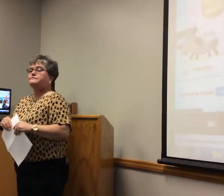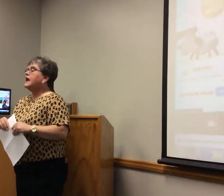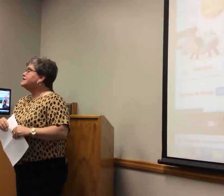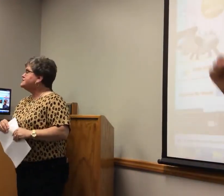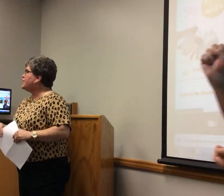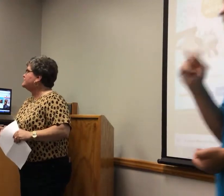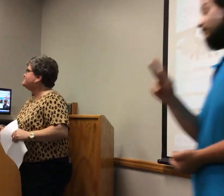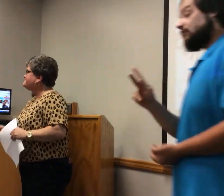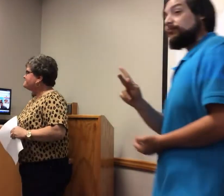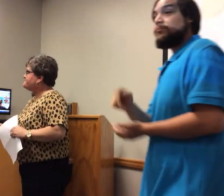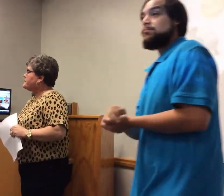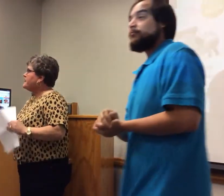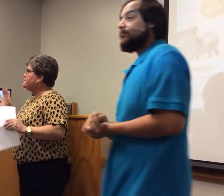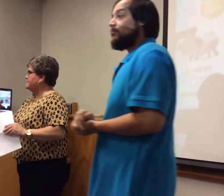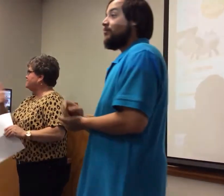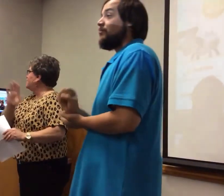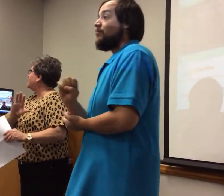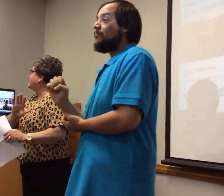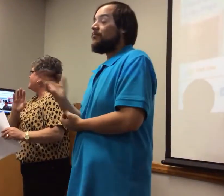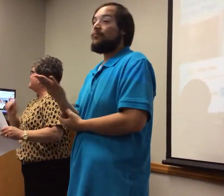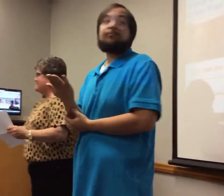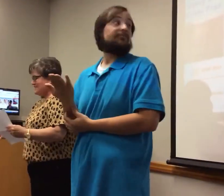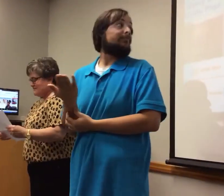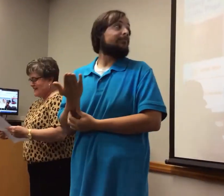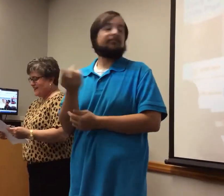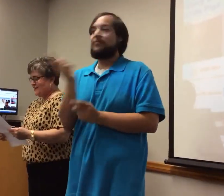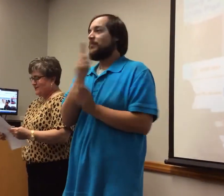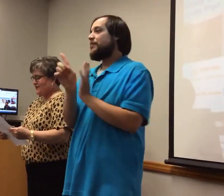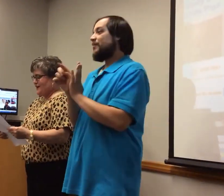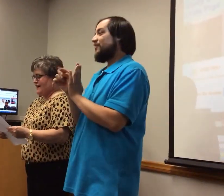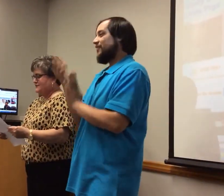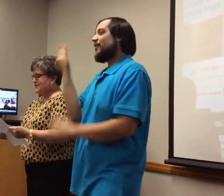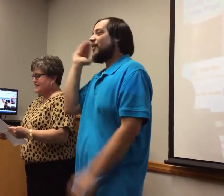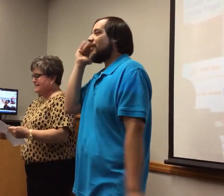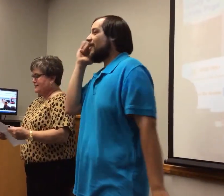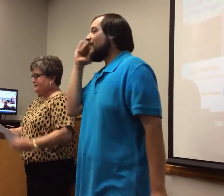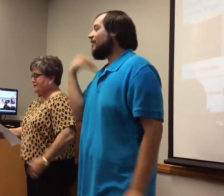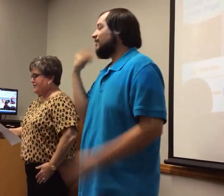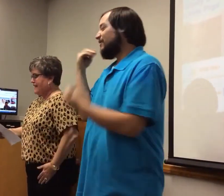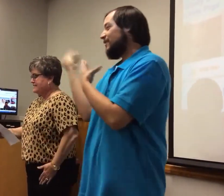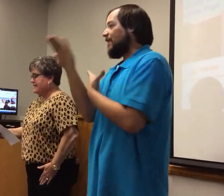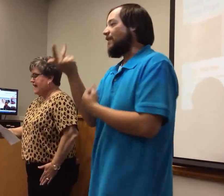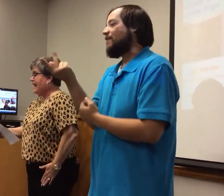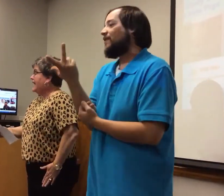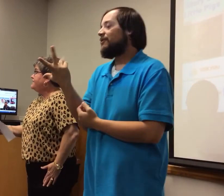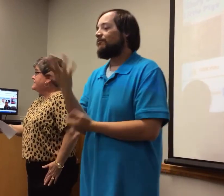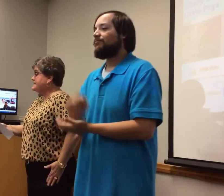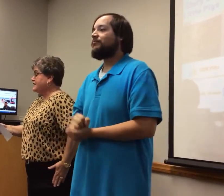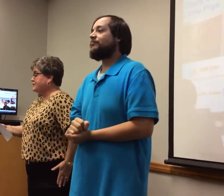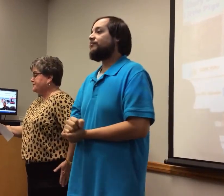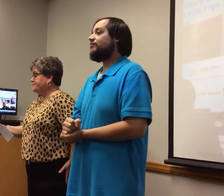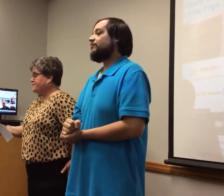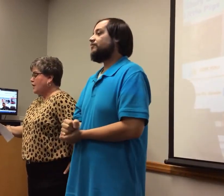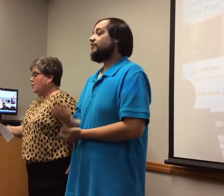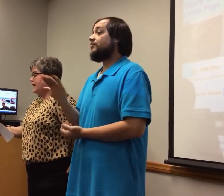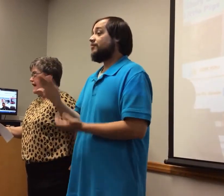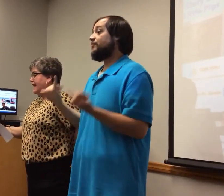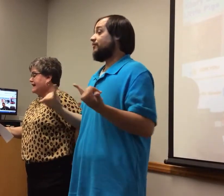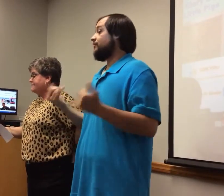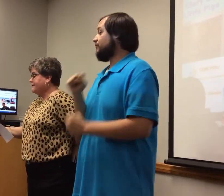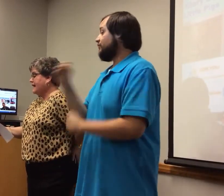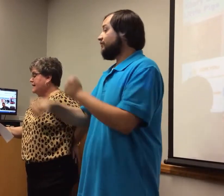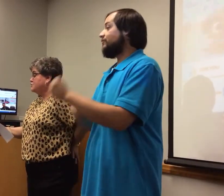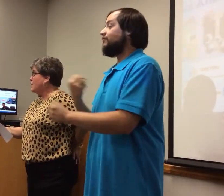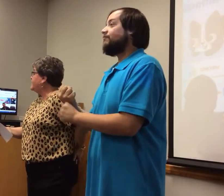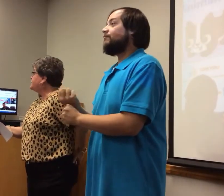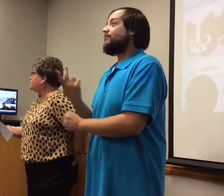Okay, so, but we'll get to him in just a minute. They know that I was going to tell you a few things. This year, we